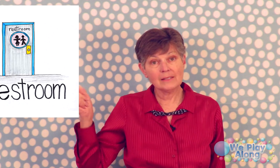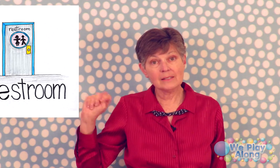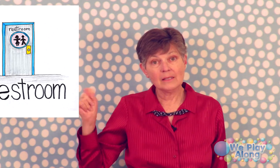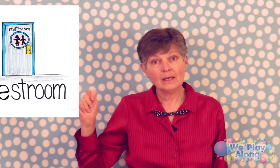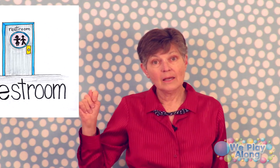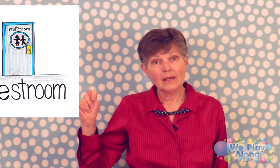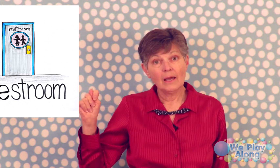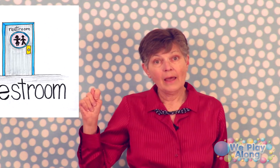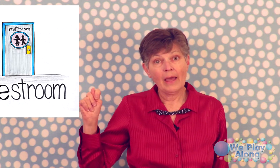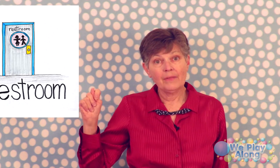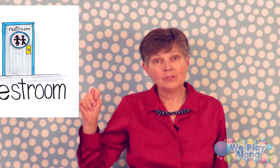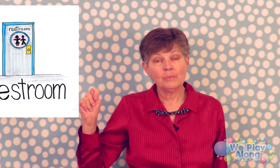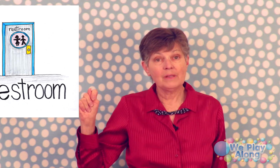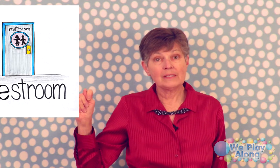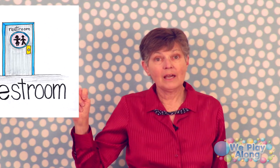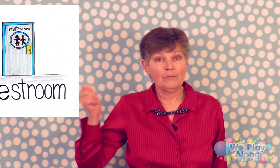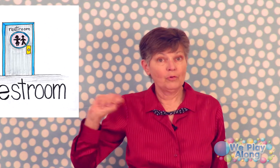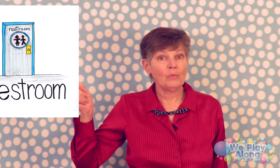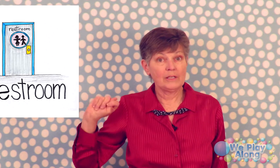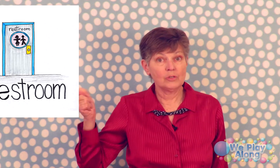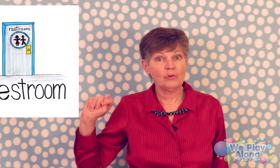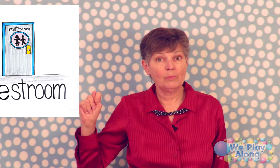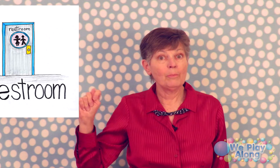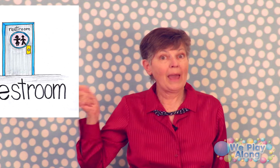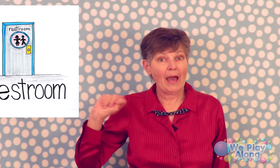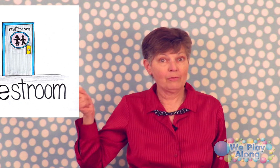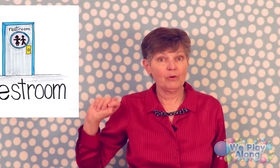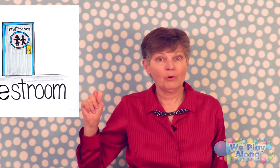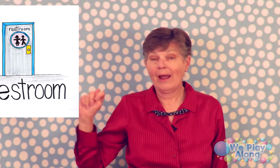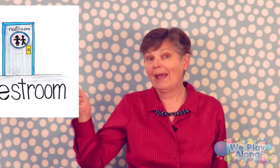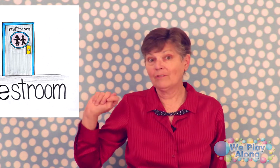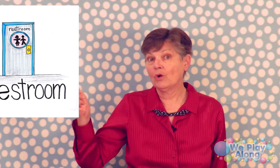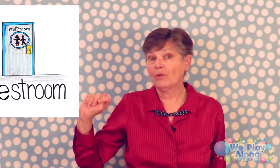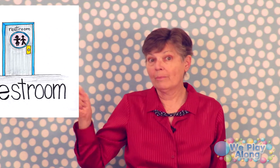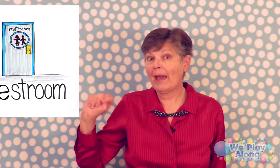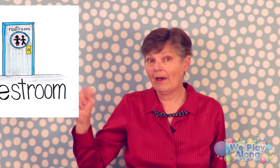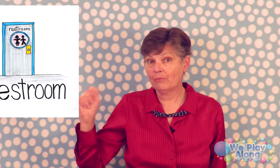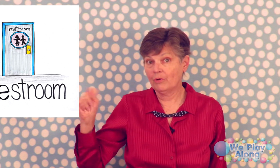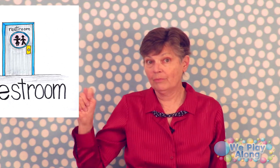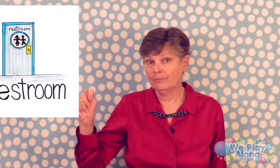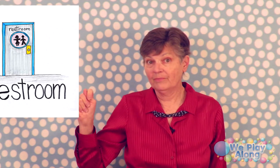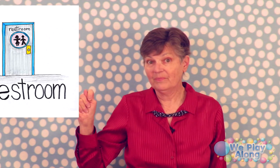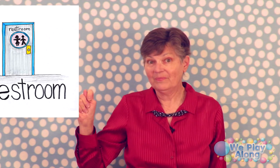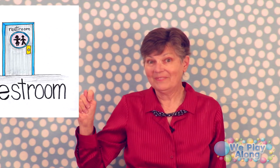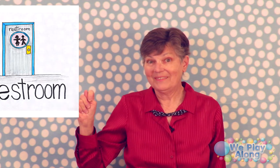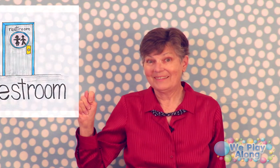twice. And this would be the sign for restroom or bathroom, or I have to go to the bathroom.